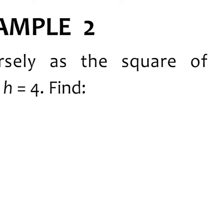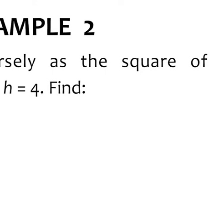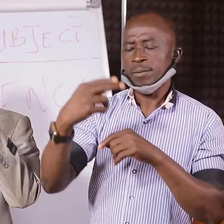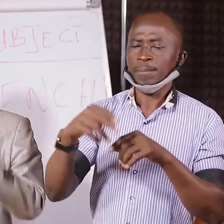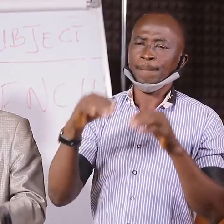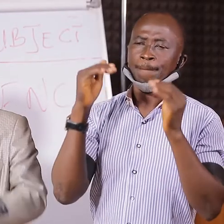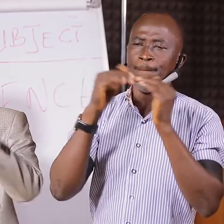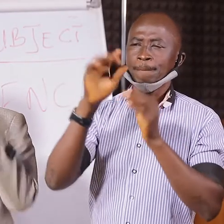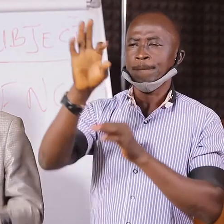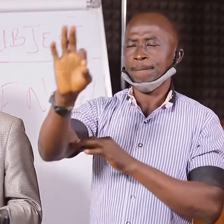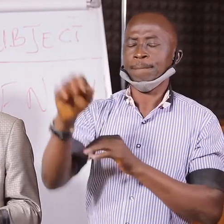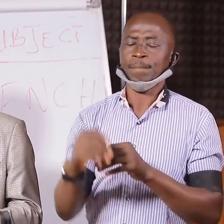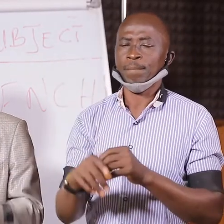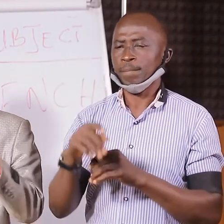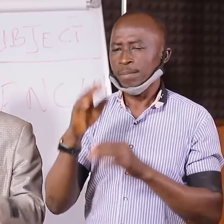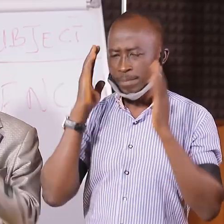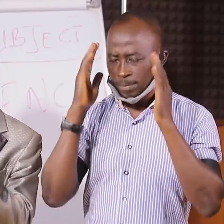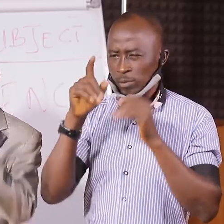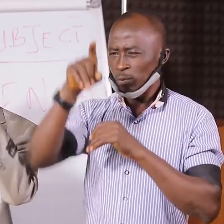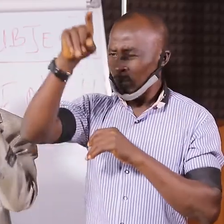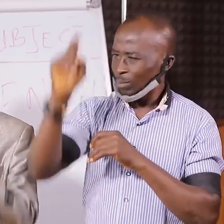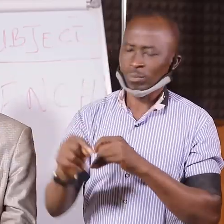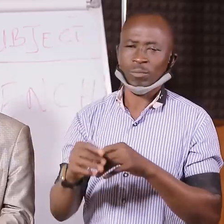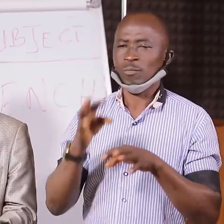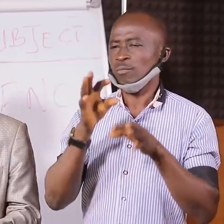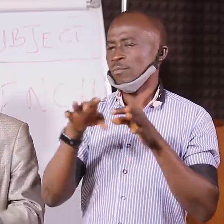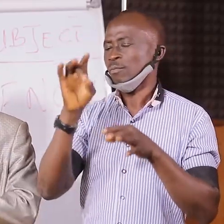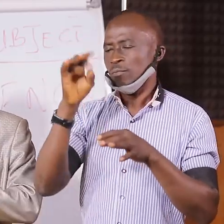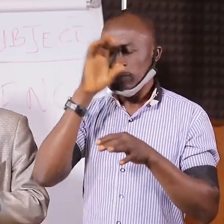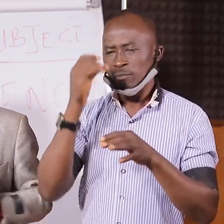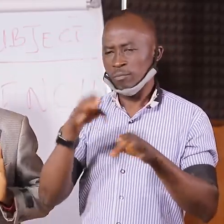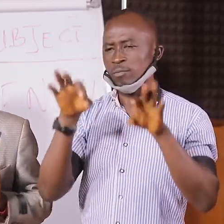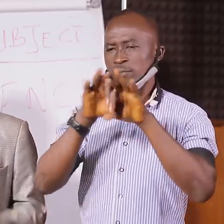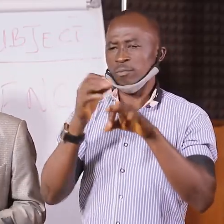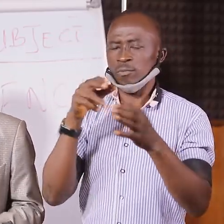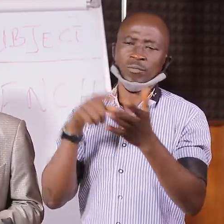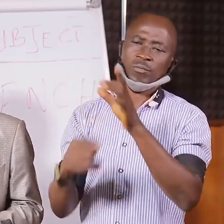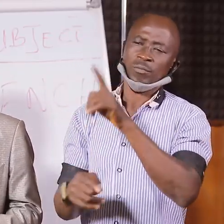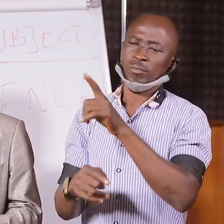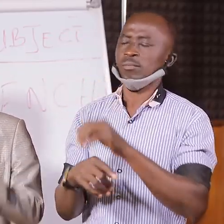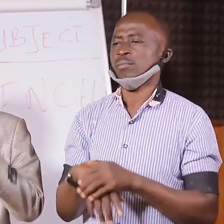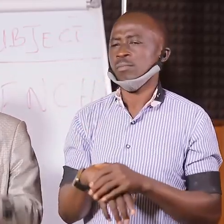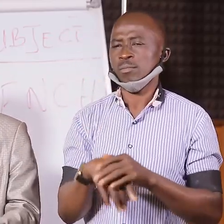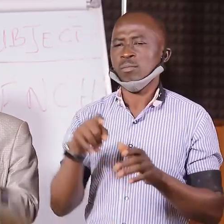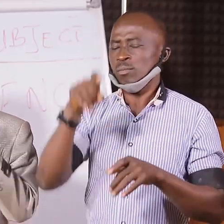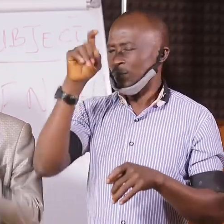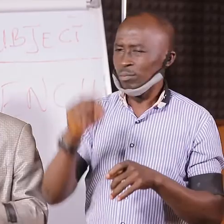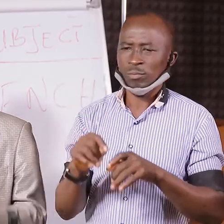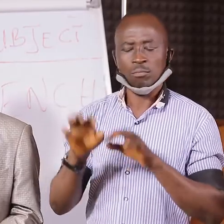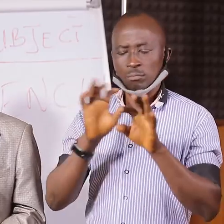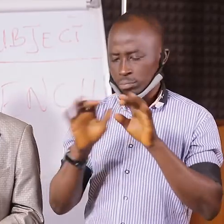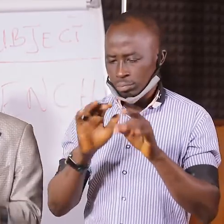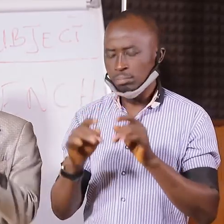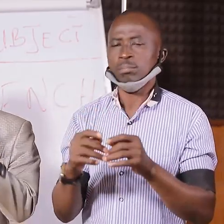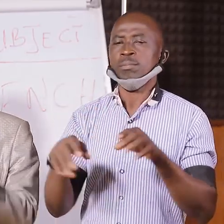9. You take note, you must find the value of a constant whenever you are dealing with variation. You must calculate the value